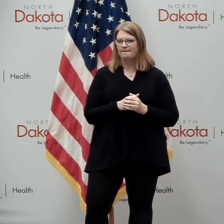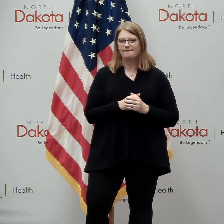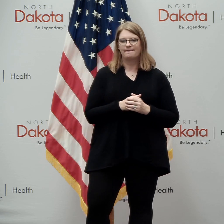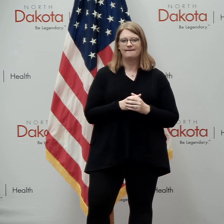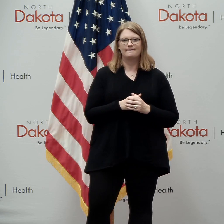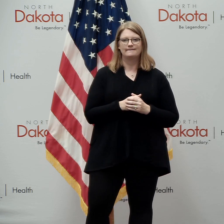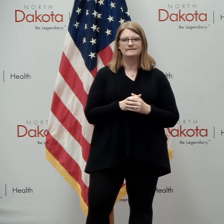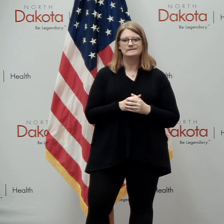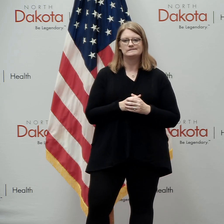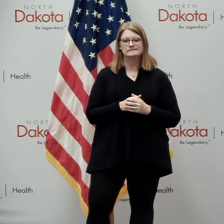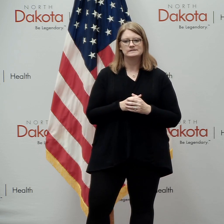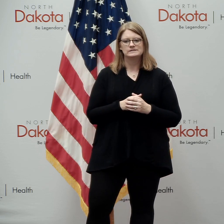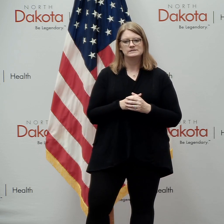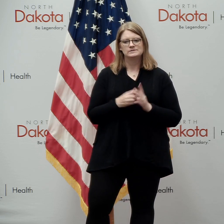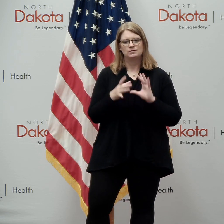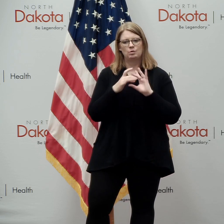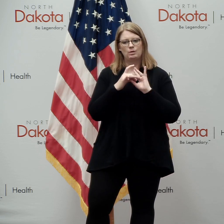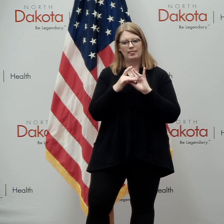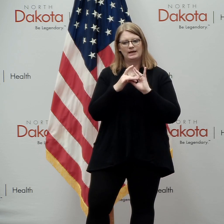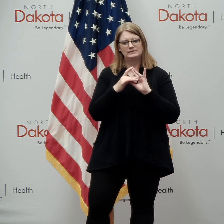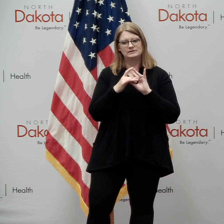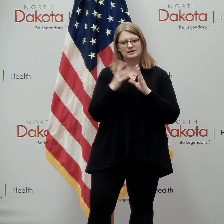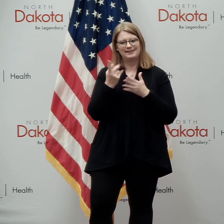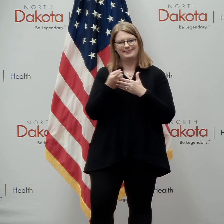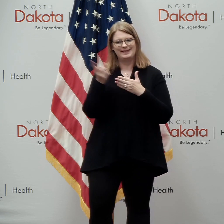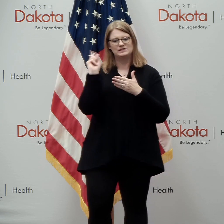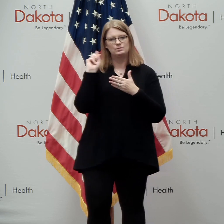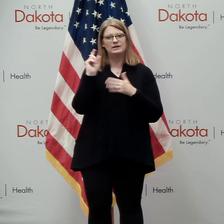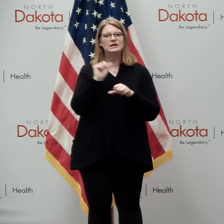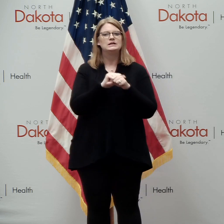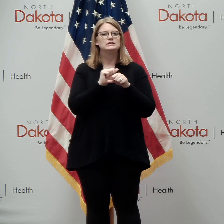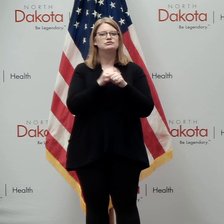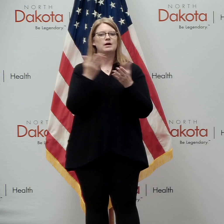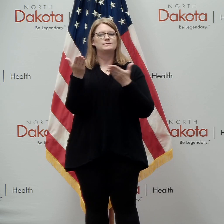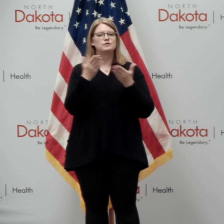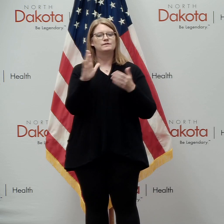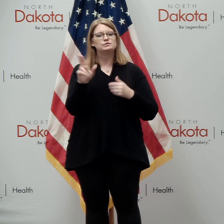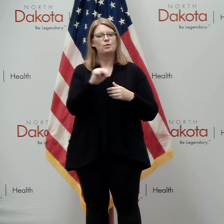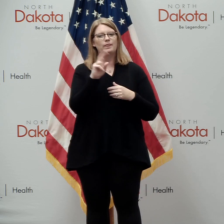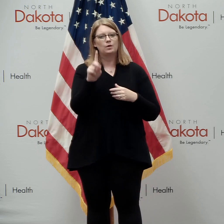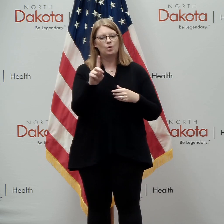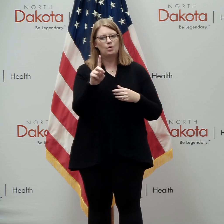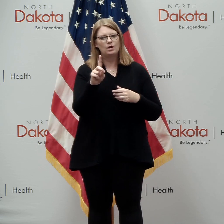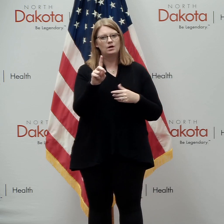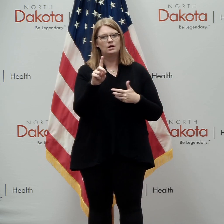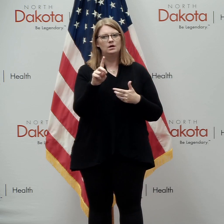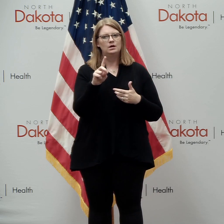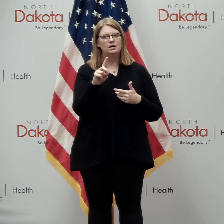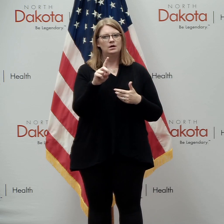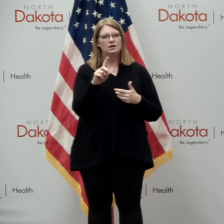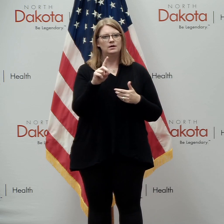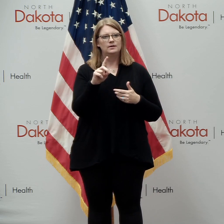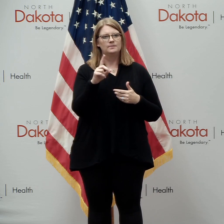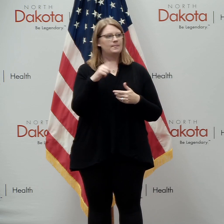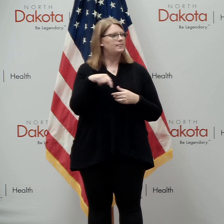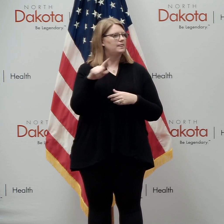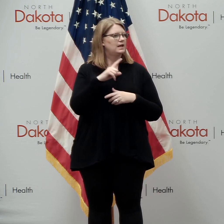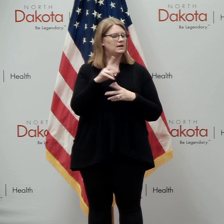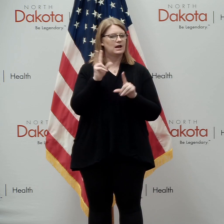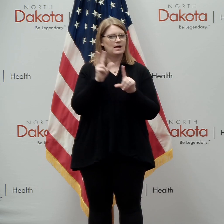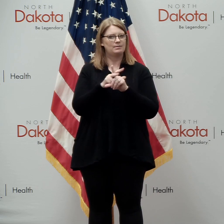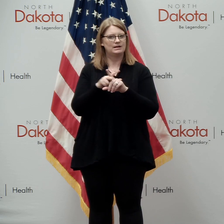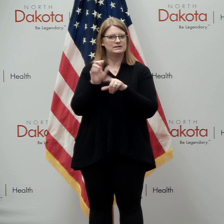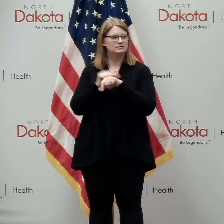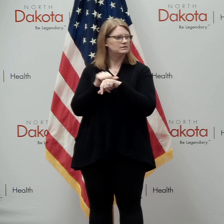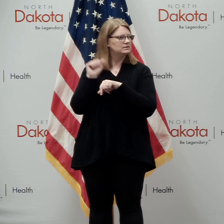This relates to last week. We announced that Job Service North Dakota had submitted an